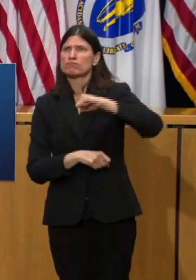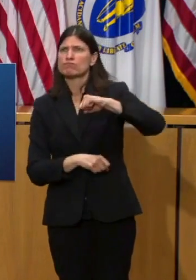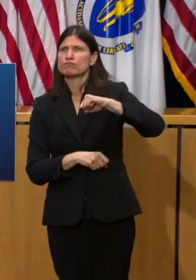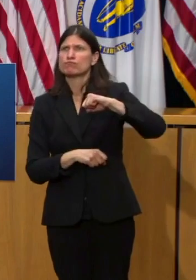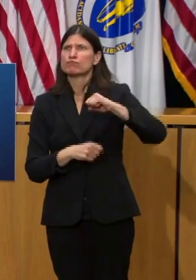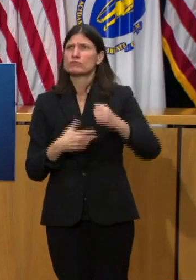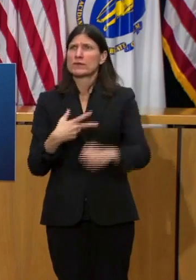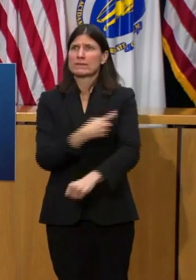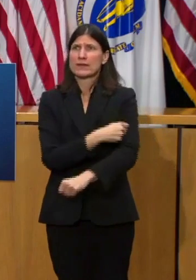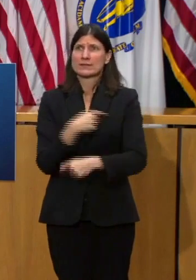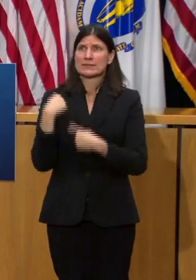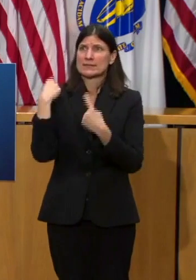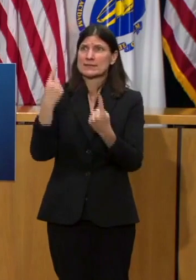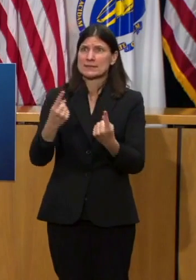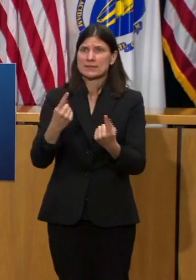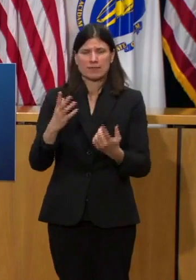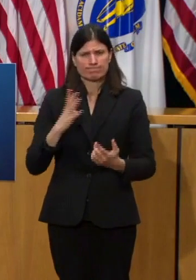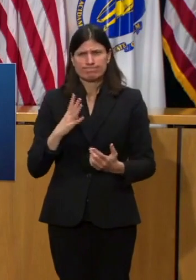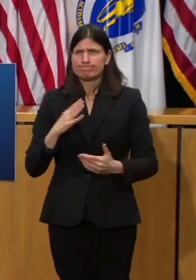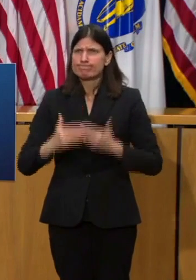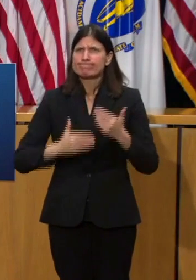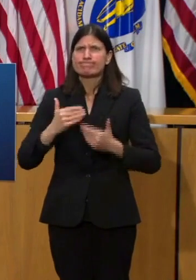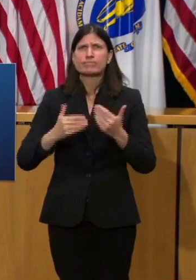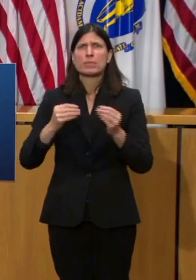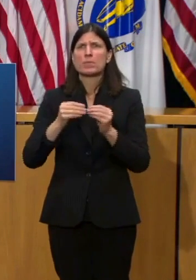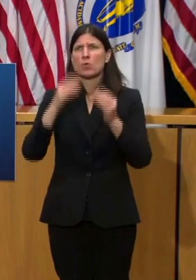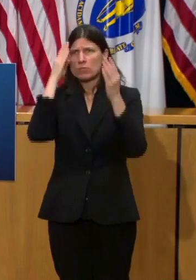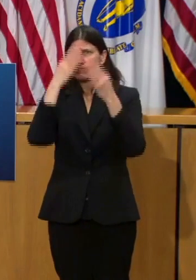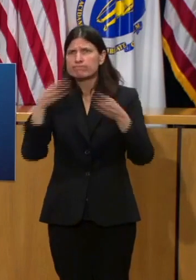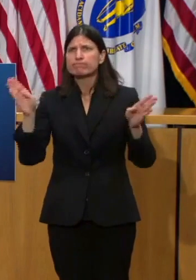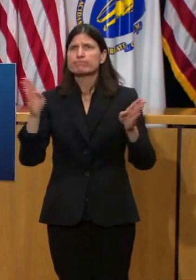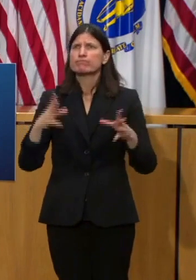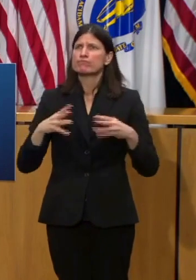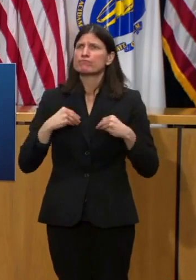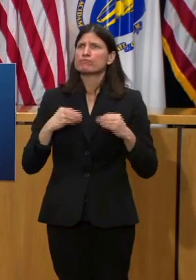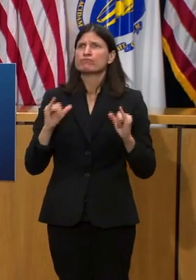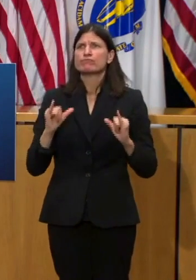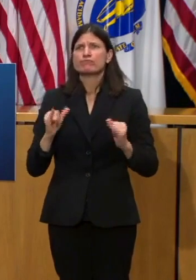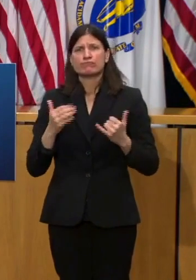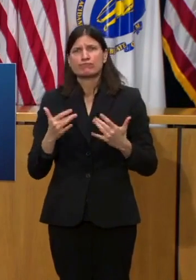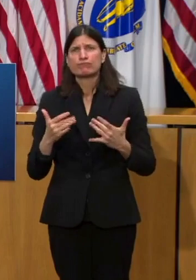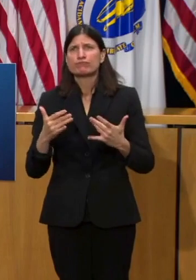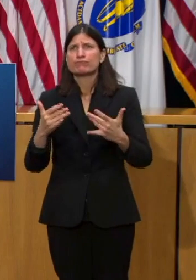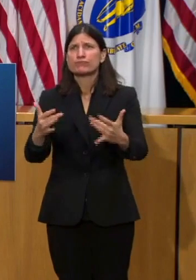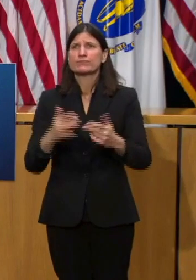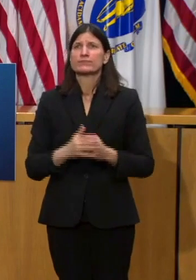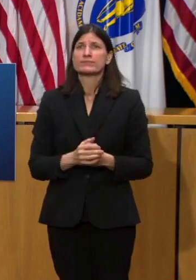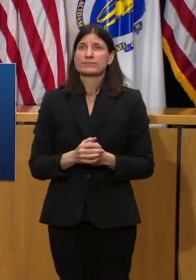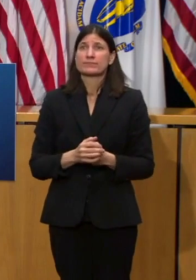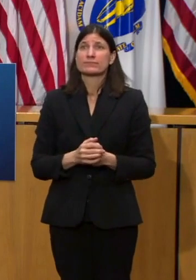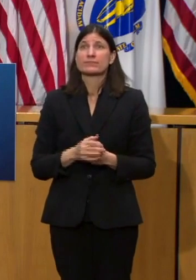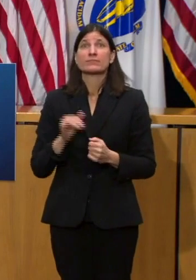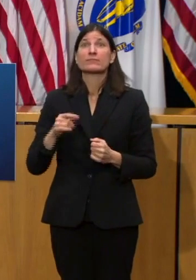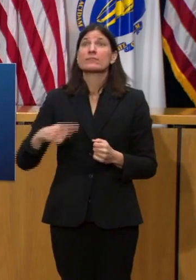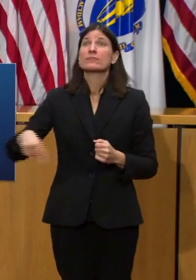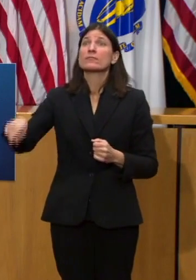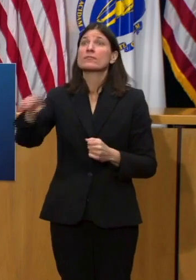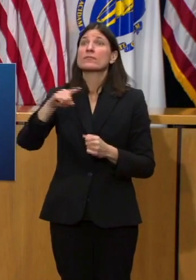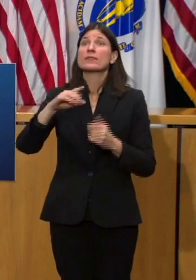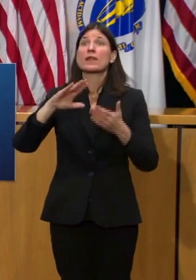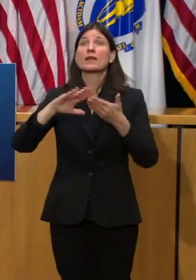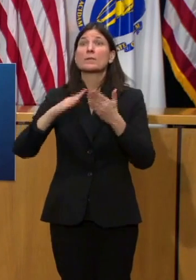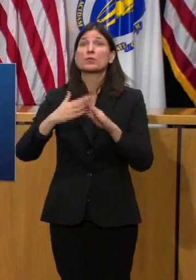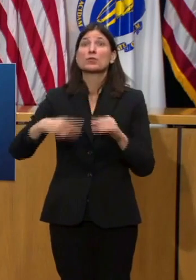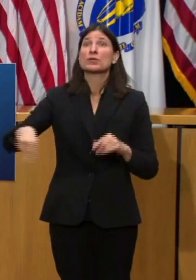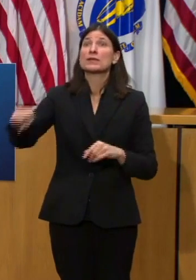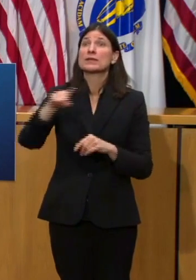the most important boots on the ground work that is crucial to the success of vaccine, particularly while we continue to experience